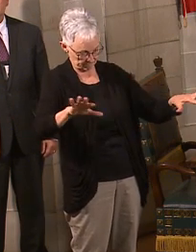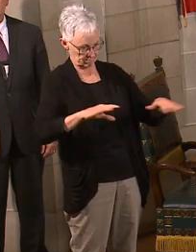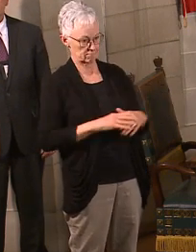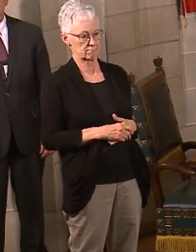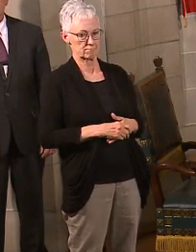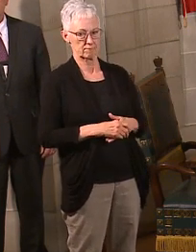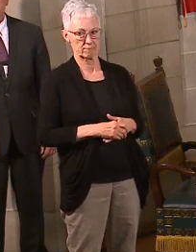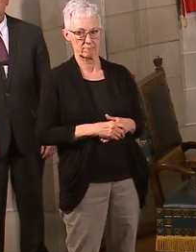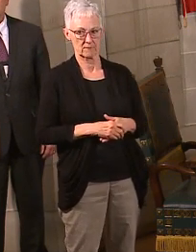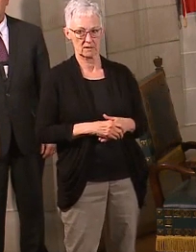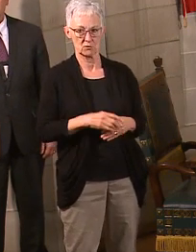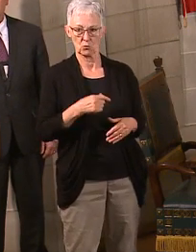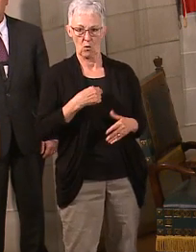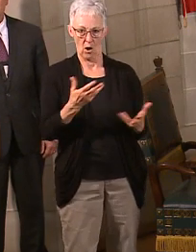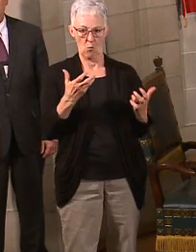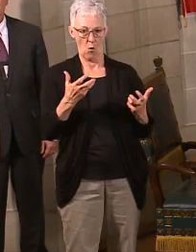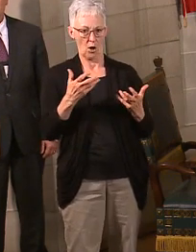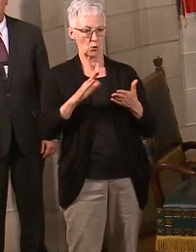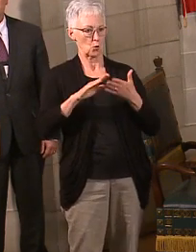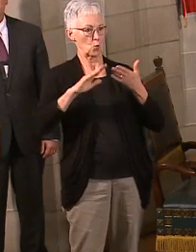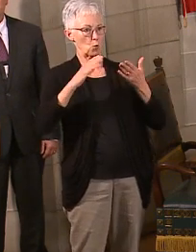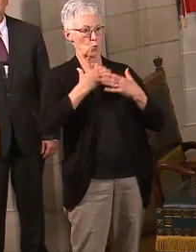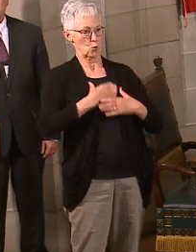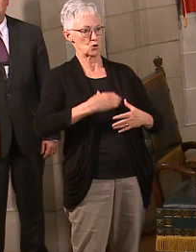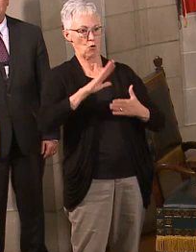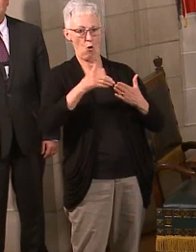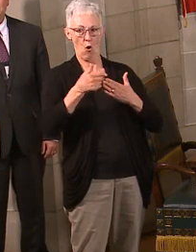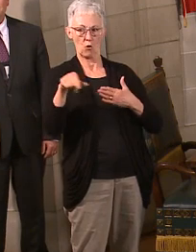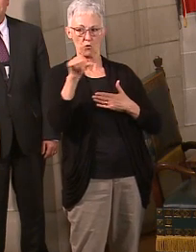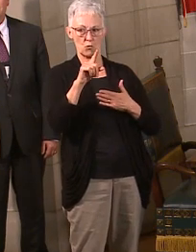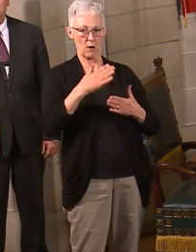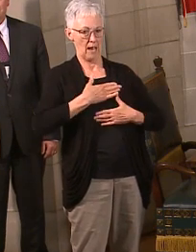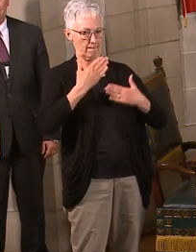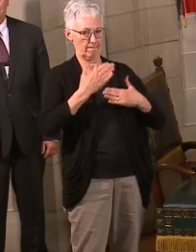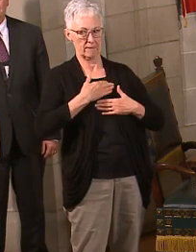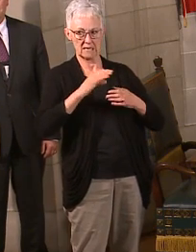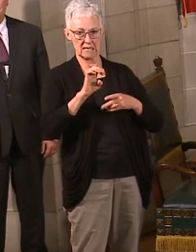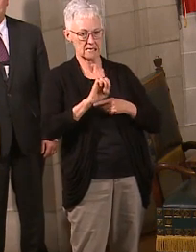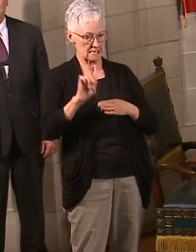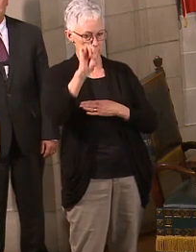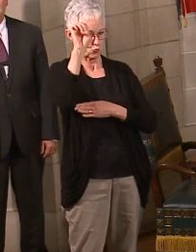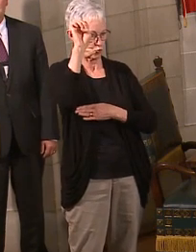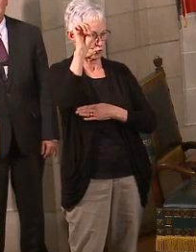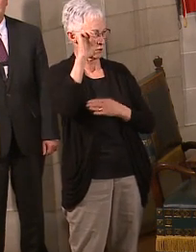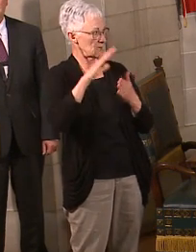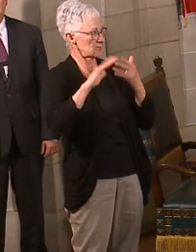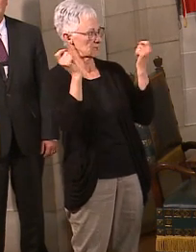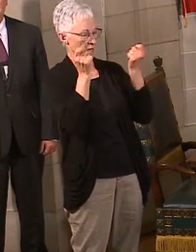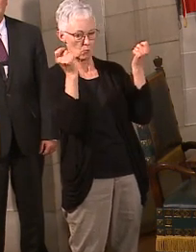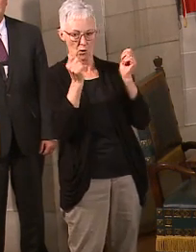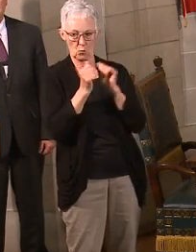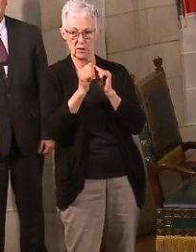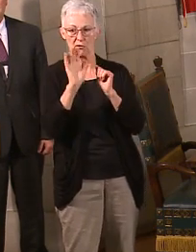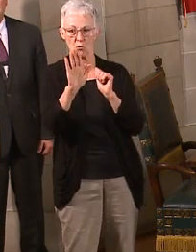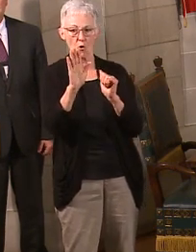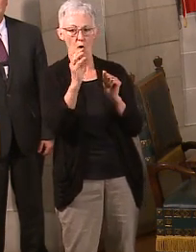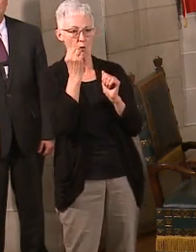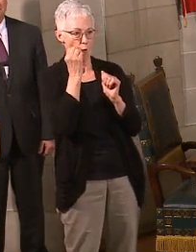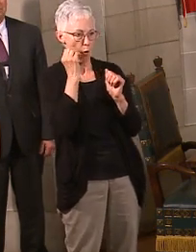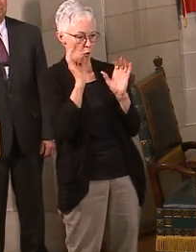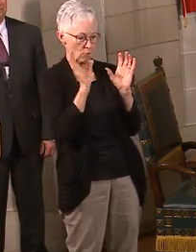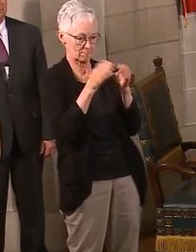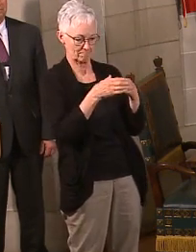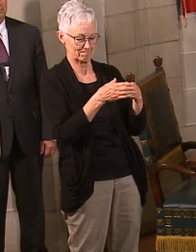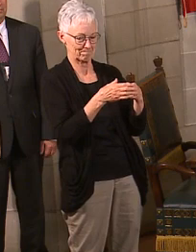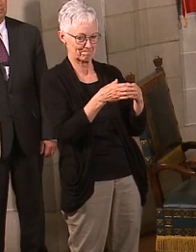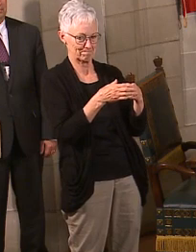wish all the folks planning to celebrate Easter, happy Easter. But please remember, celebrate with your household only. That would be the best thing to do. Thank you